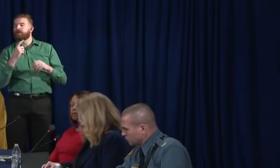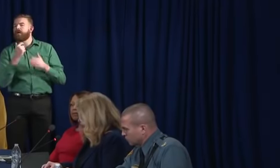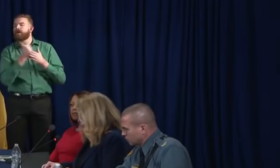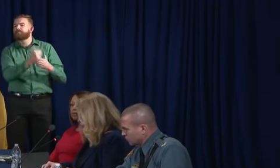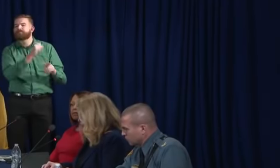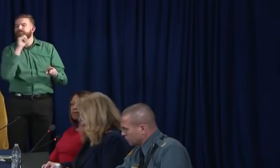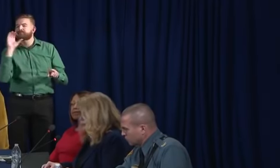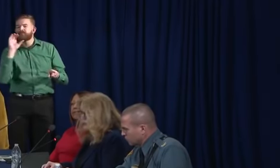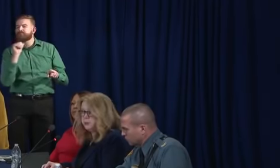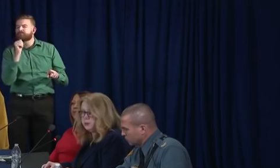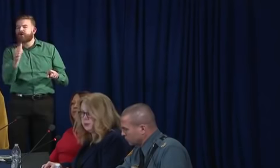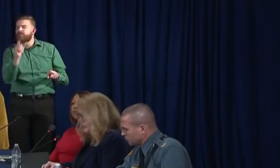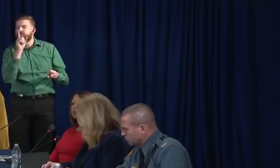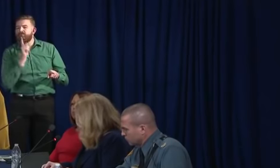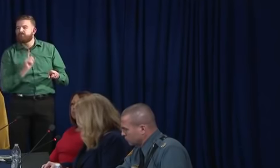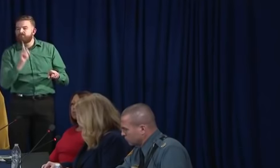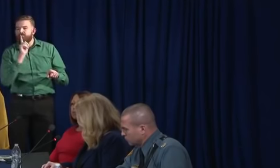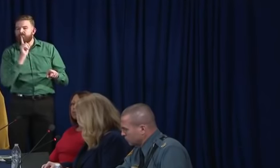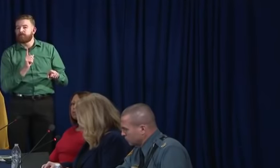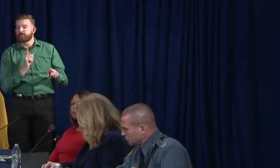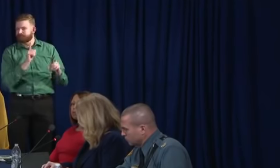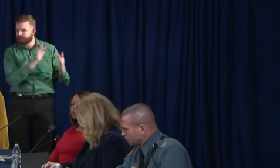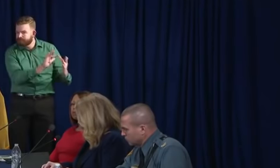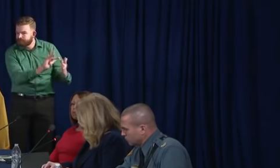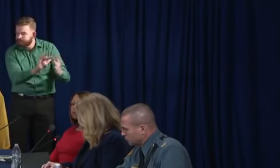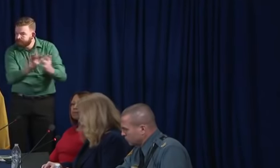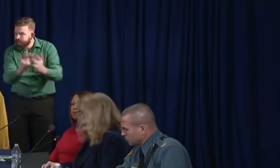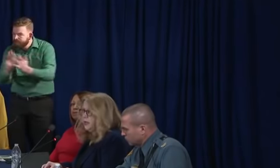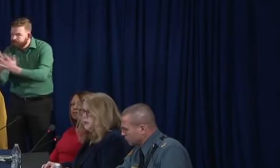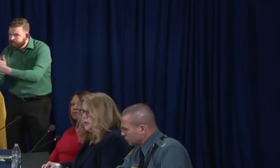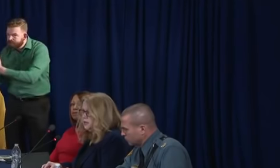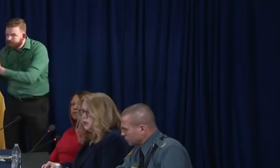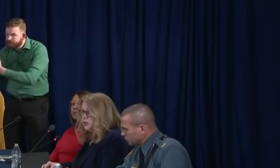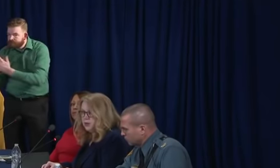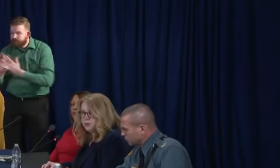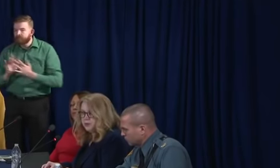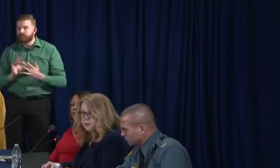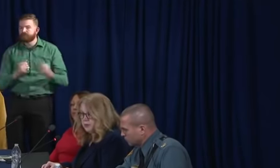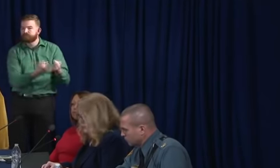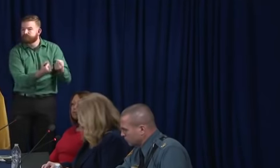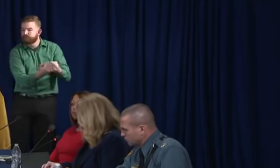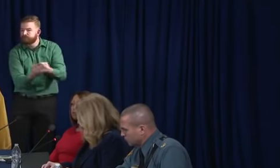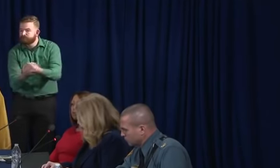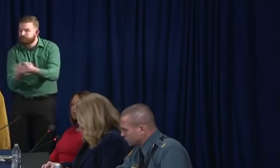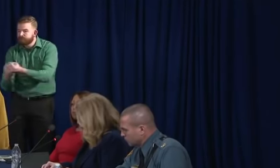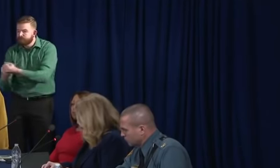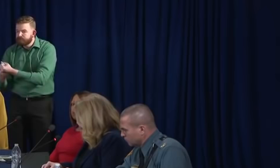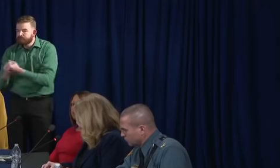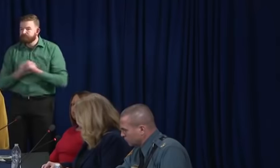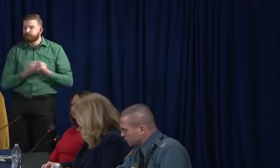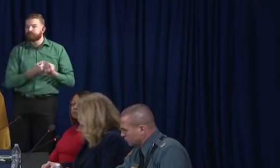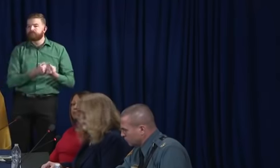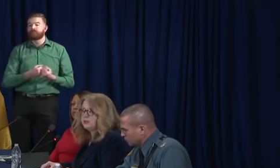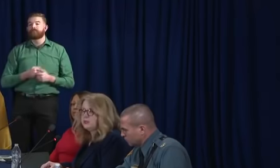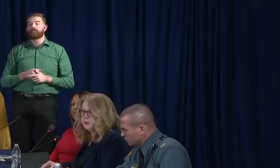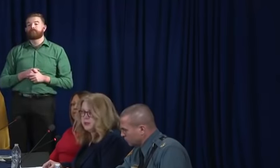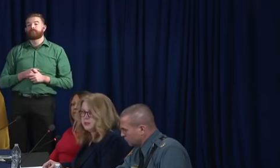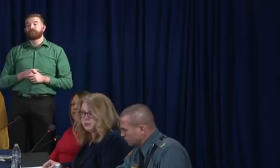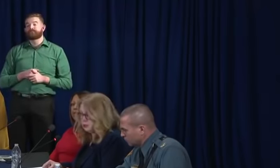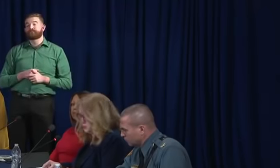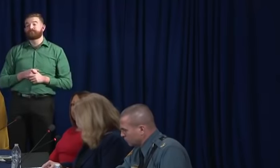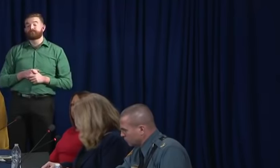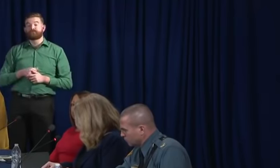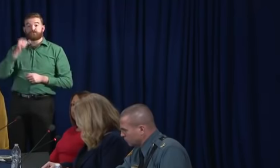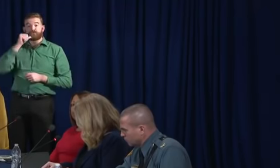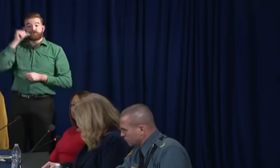and personal care provider community to identify issues, and we had a large call with them yesterday morning, and we're continuing to move as quickly as